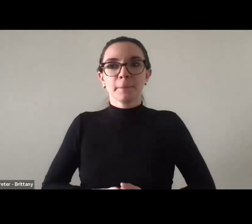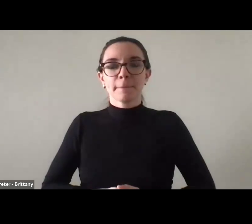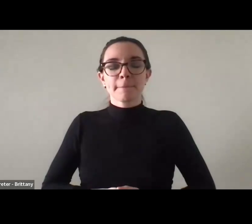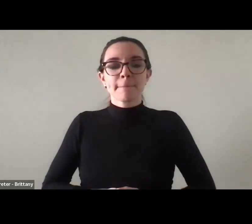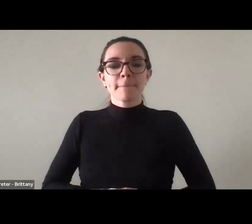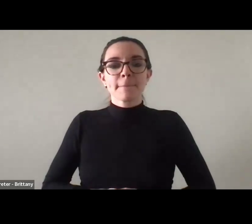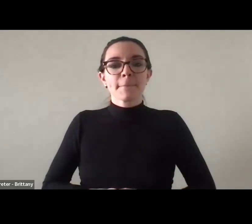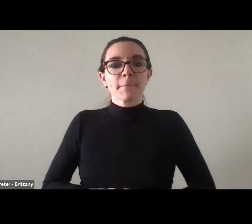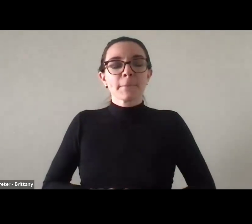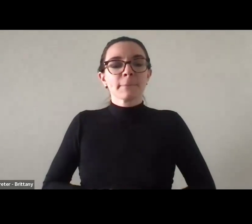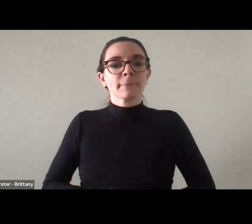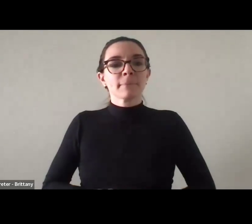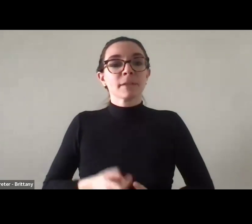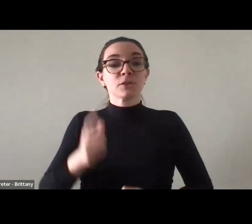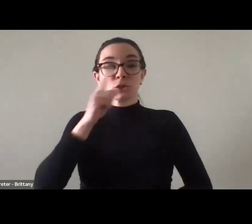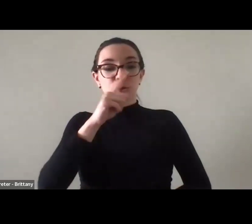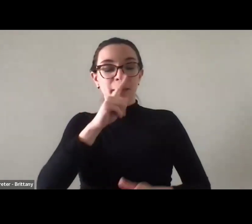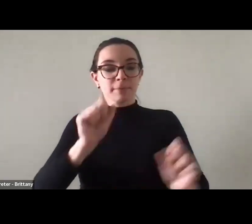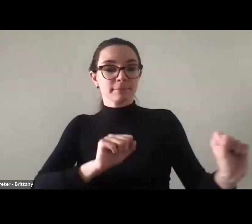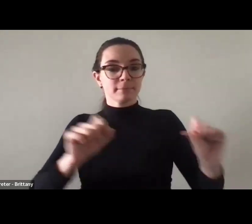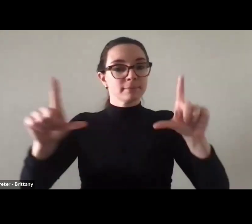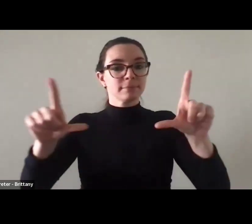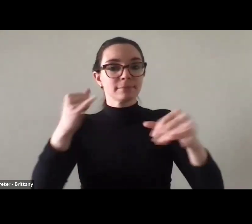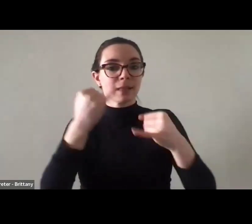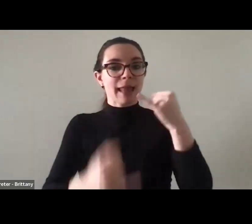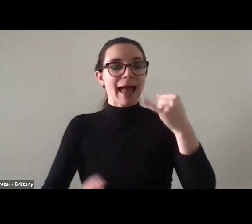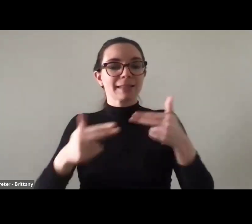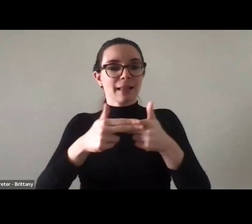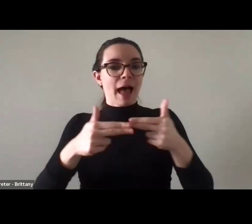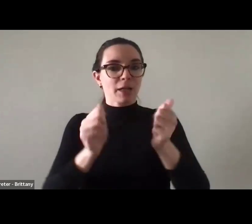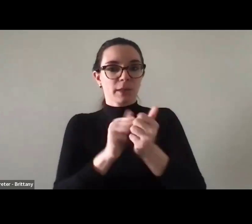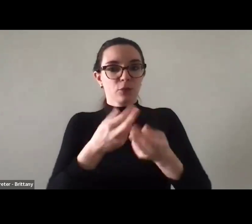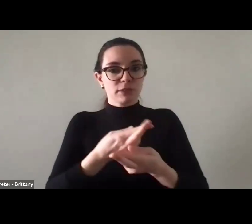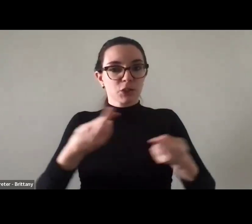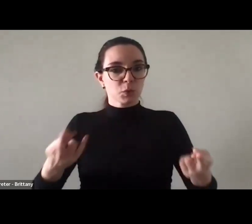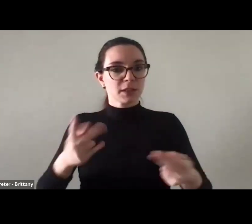Haley, could you put the final slide up with the resources and where to find them?